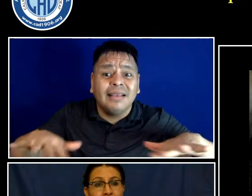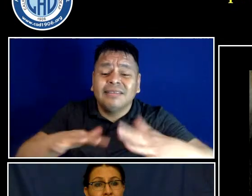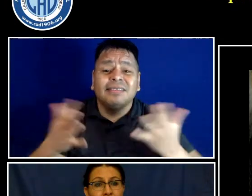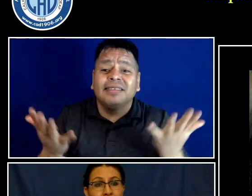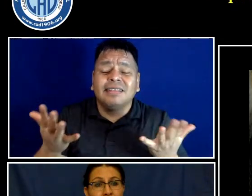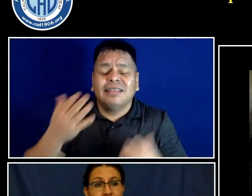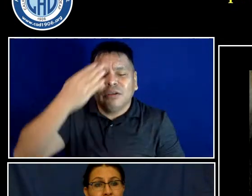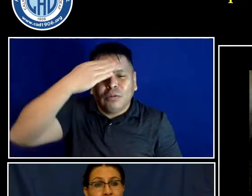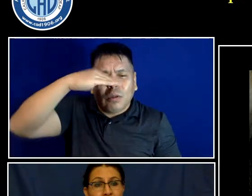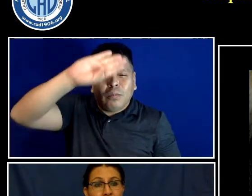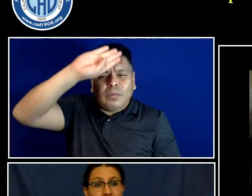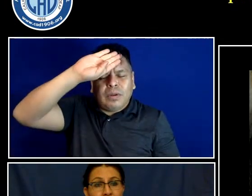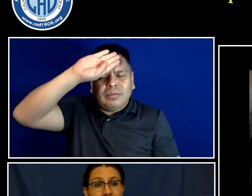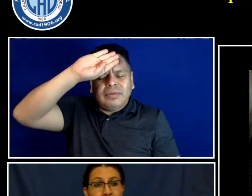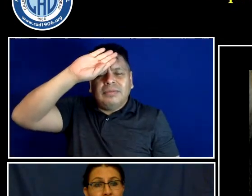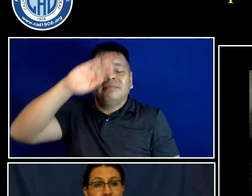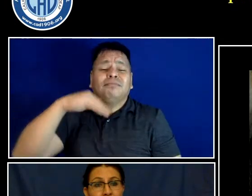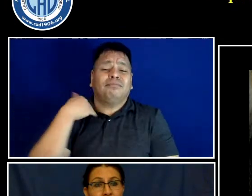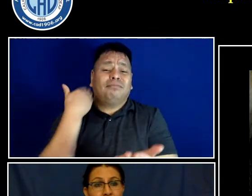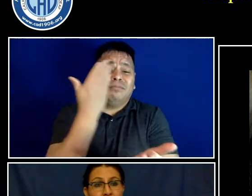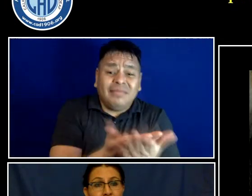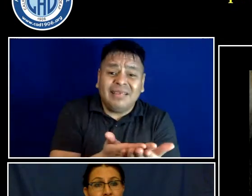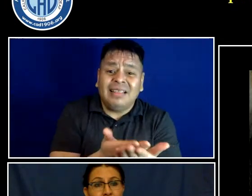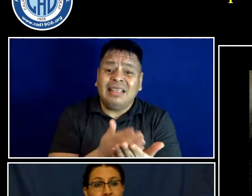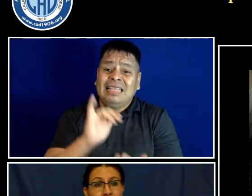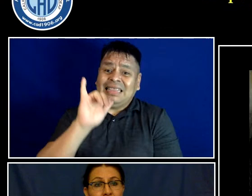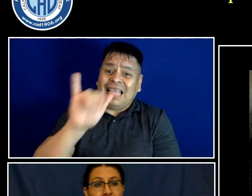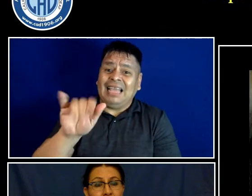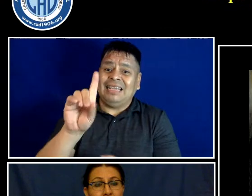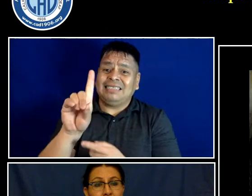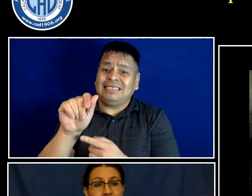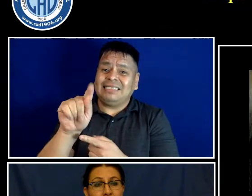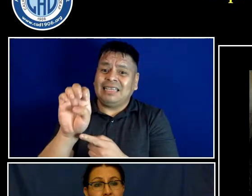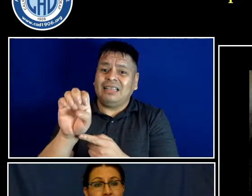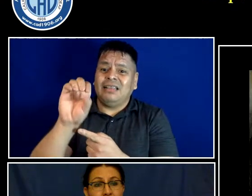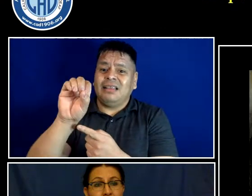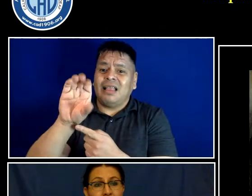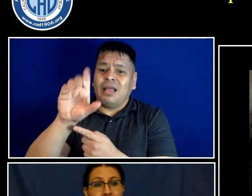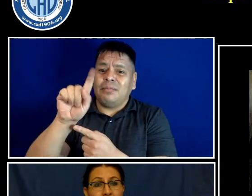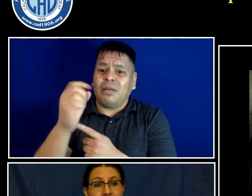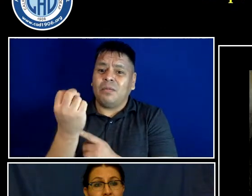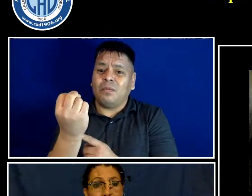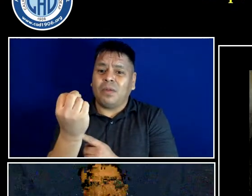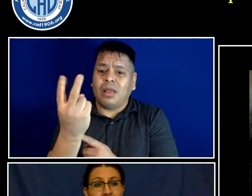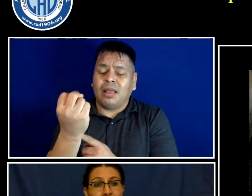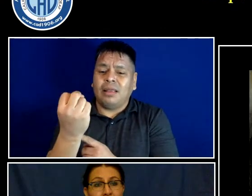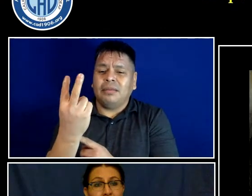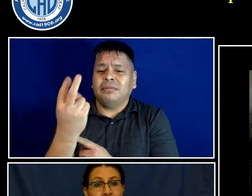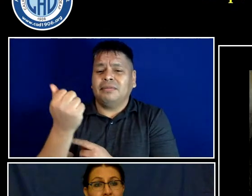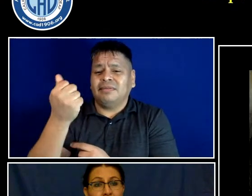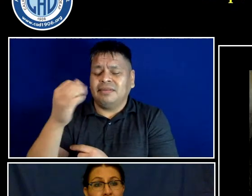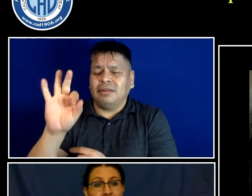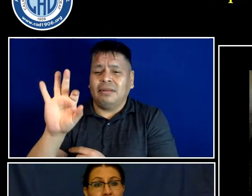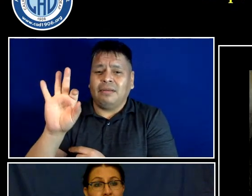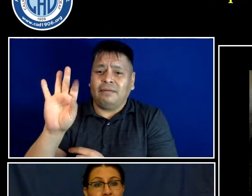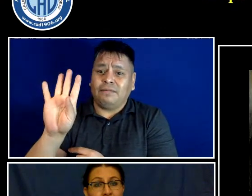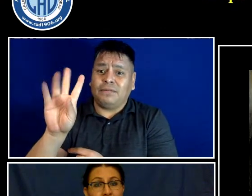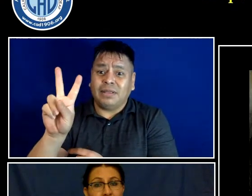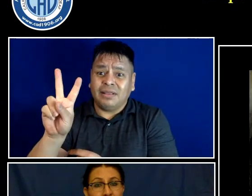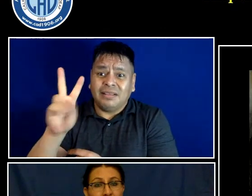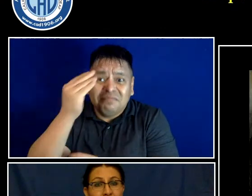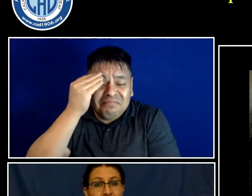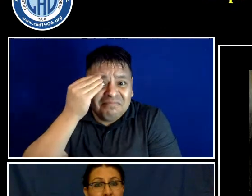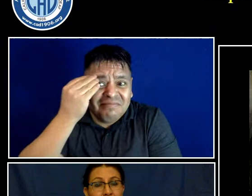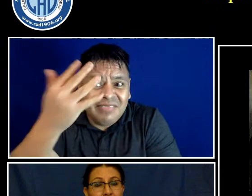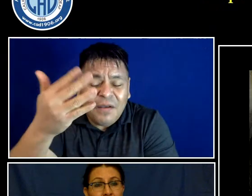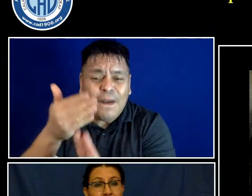World, which are known as the Americas. Now, he first arrived in the area known as Cuba, and that